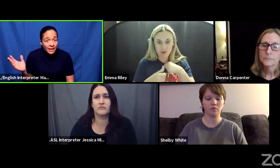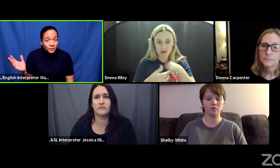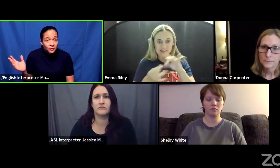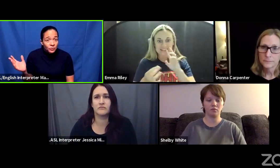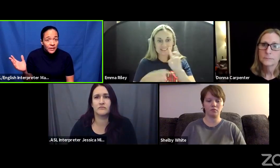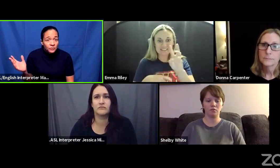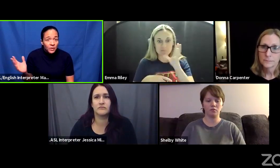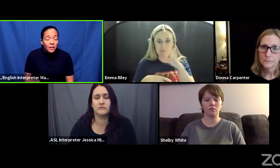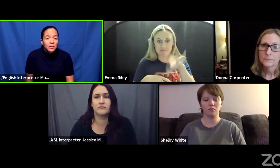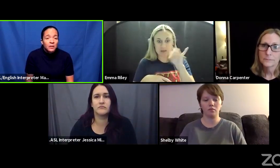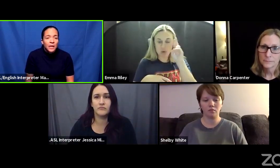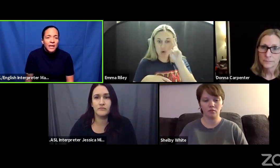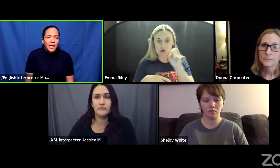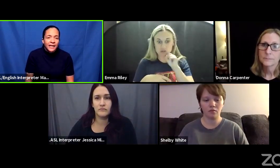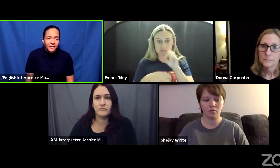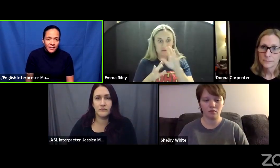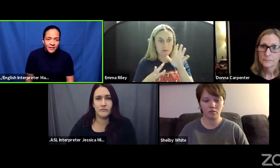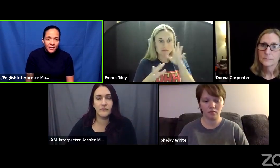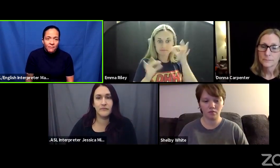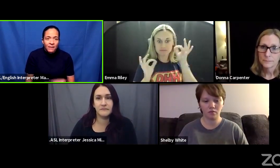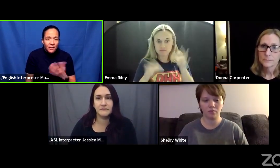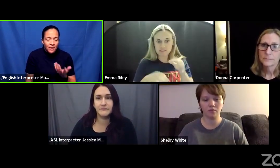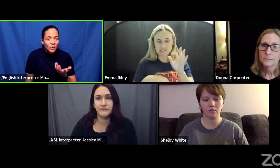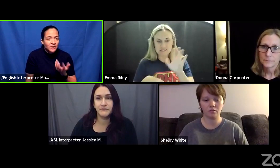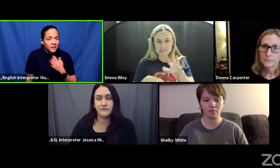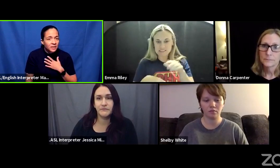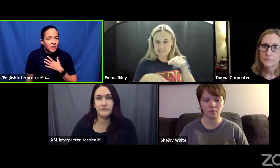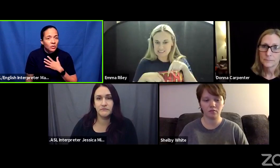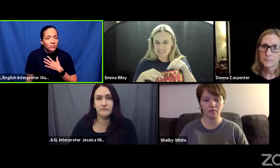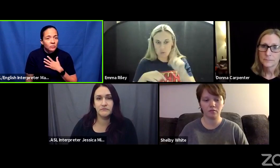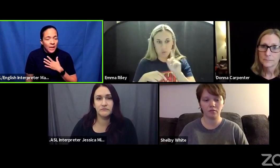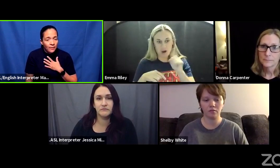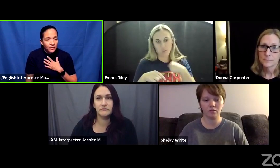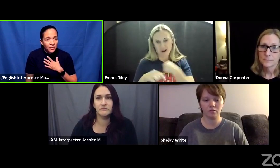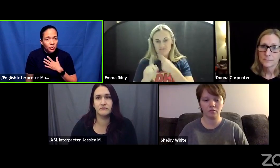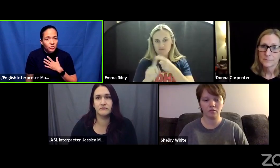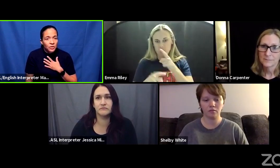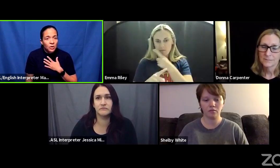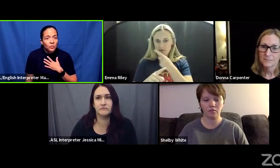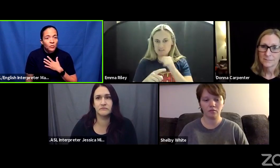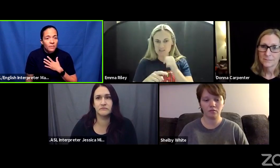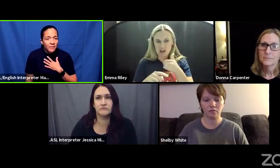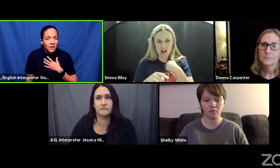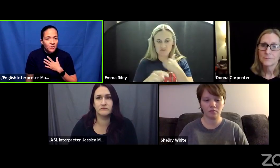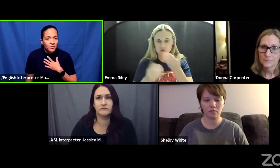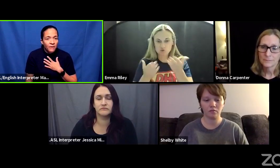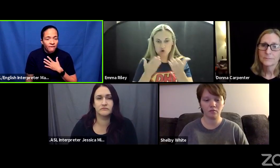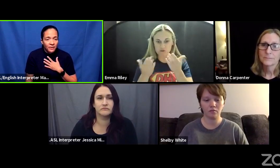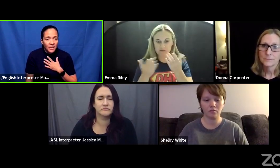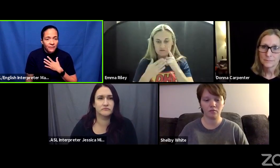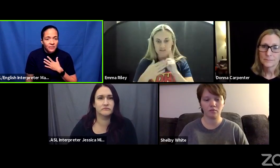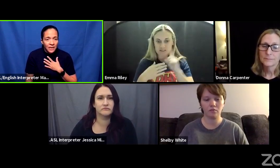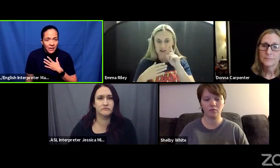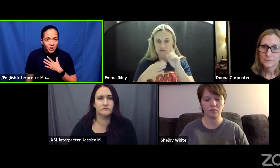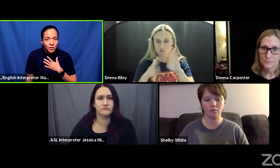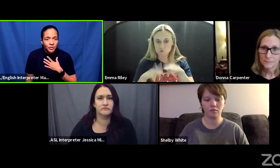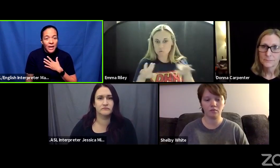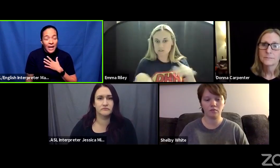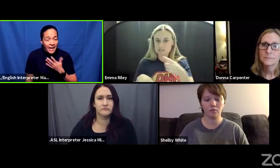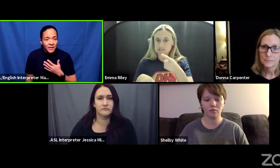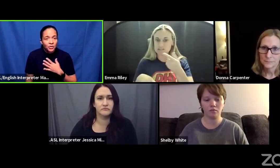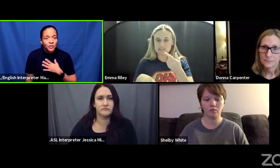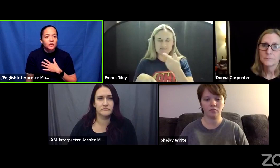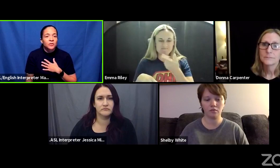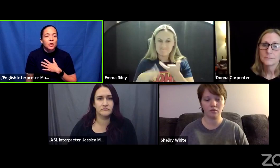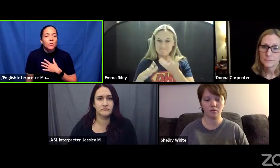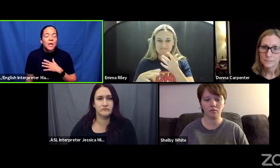mainstream classroom as well. And like I said, it wasn't until I was 6 years old when my mother found out I